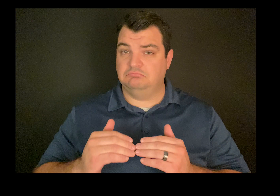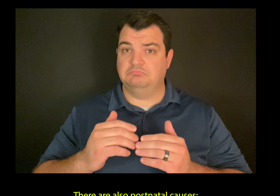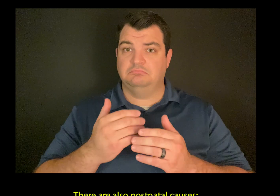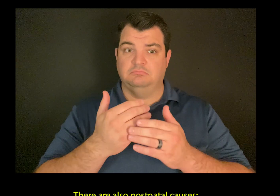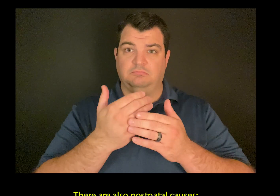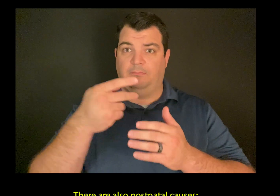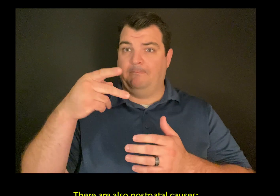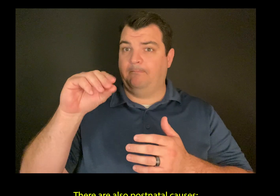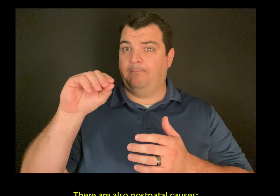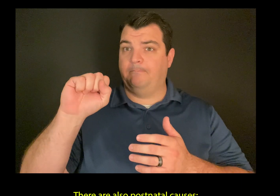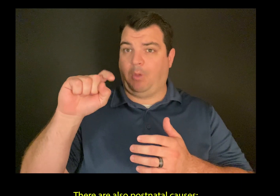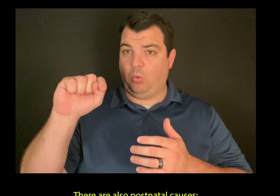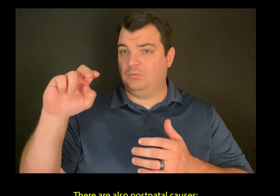There are also postnatal causes.